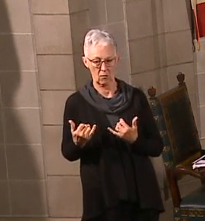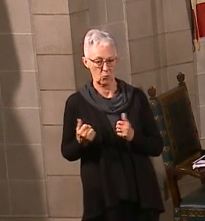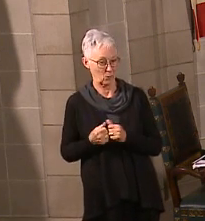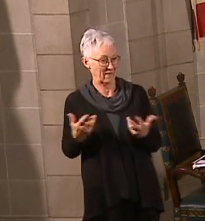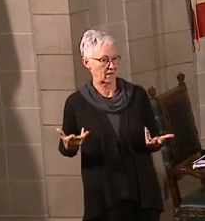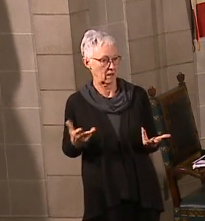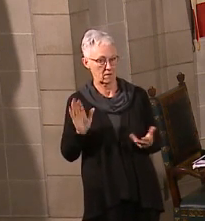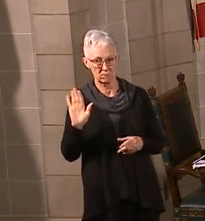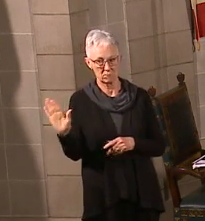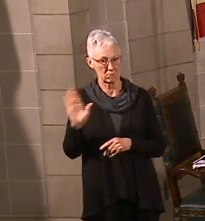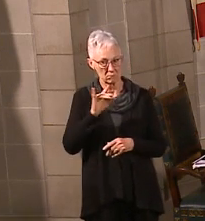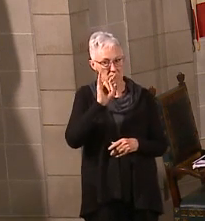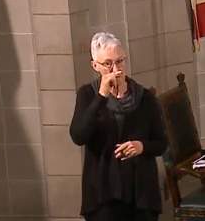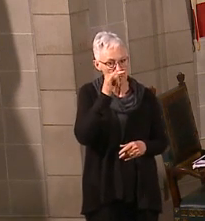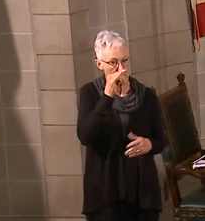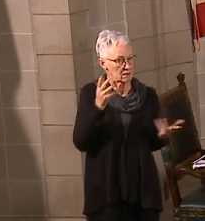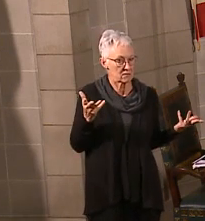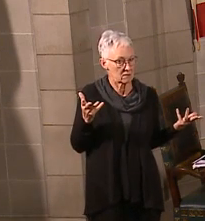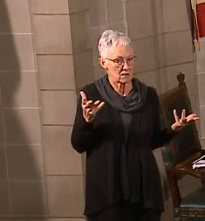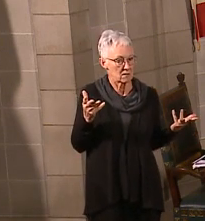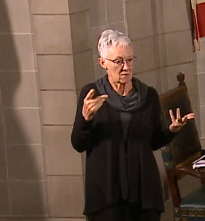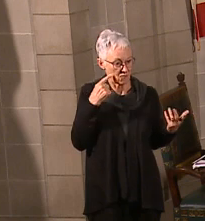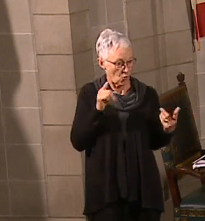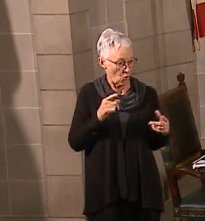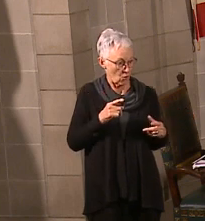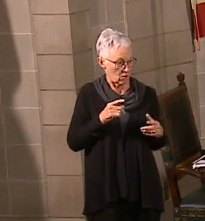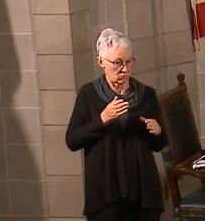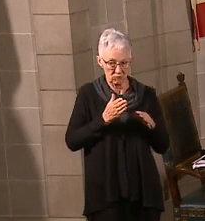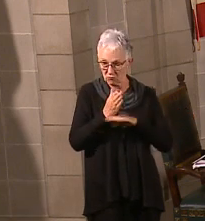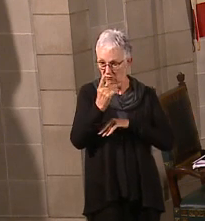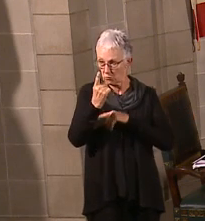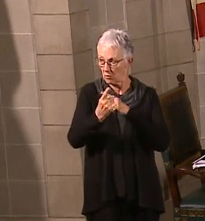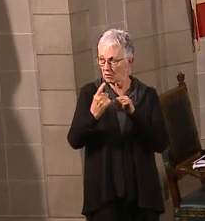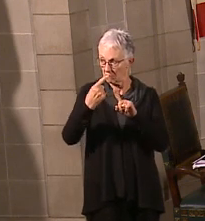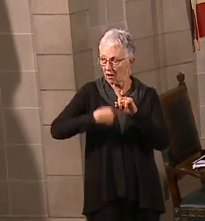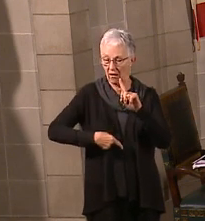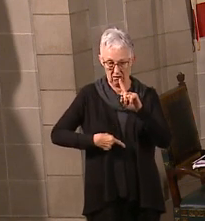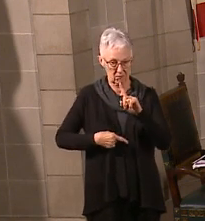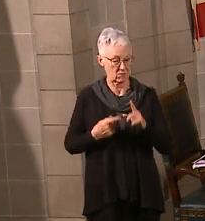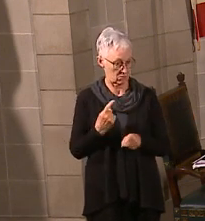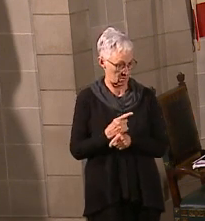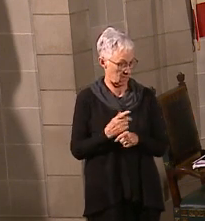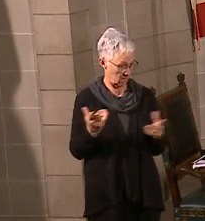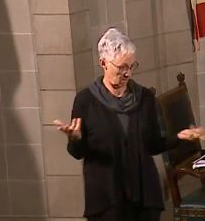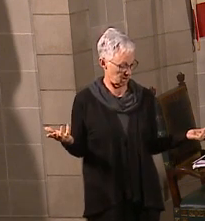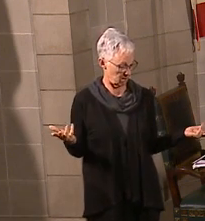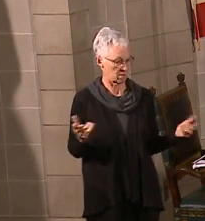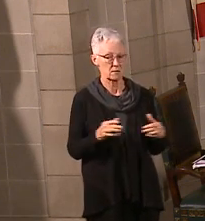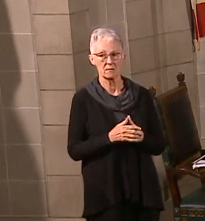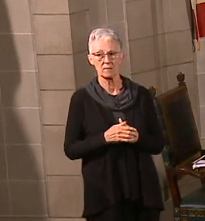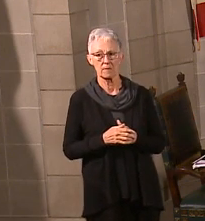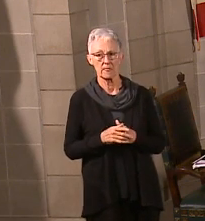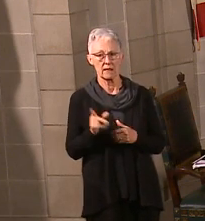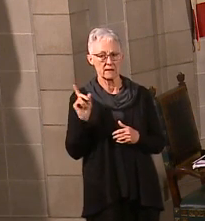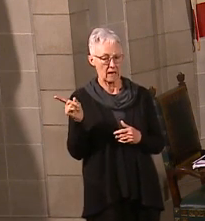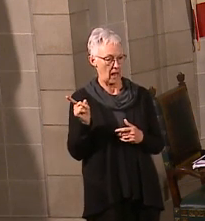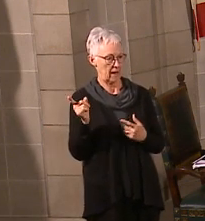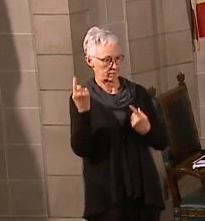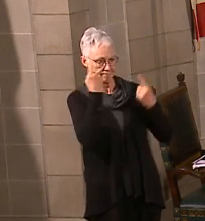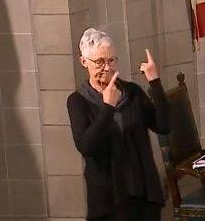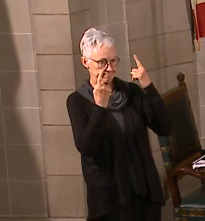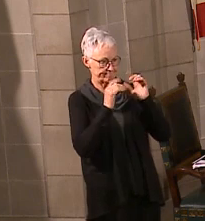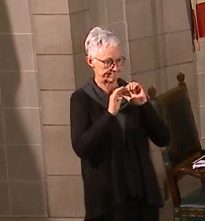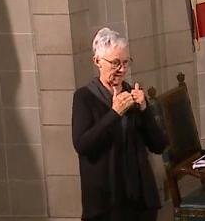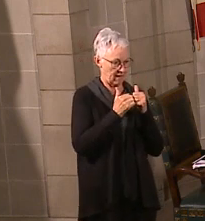in for probably a little over a month now. Is that right, John? So they've been looking at how they can